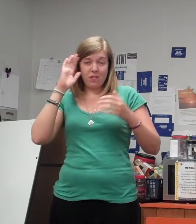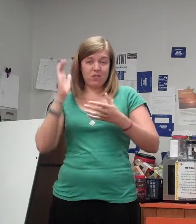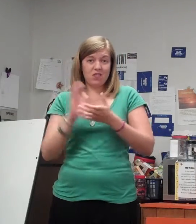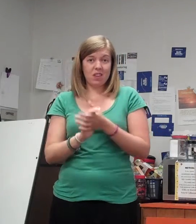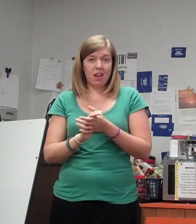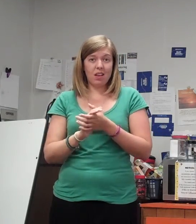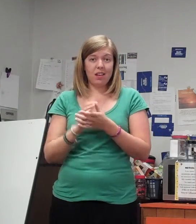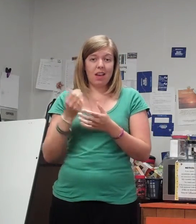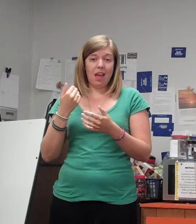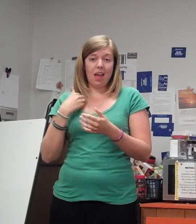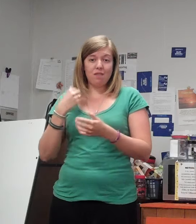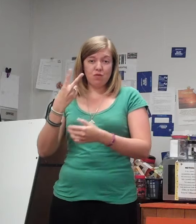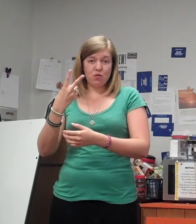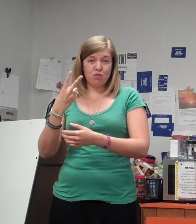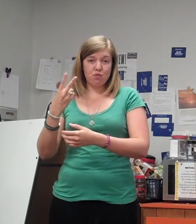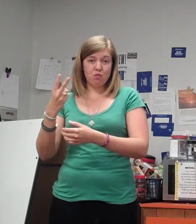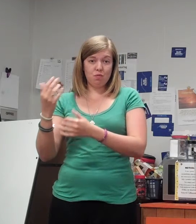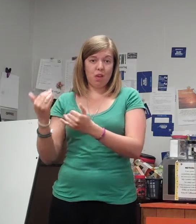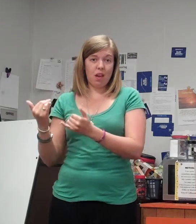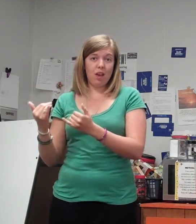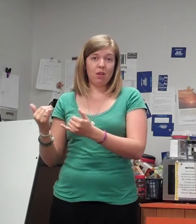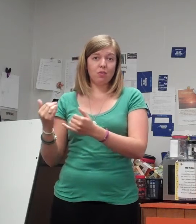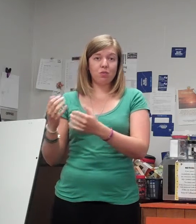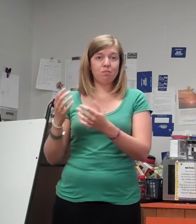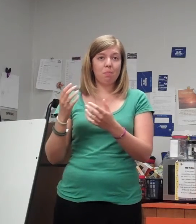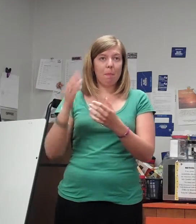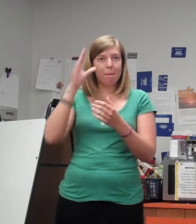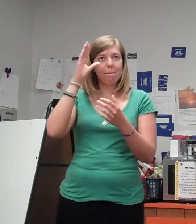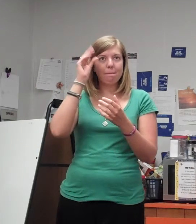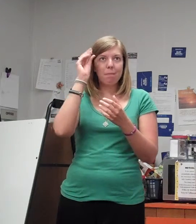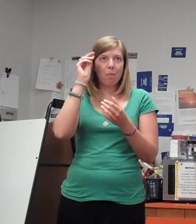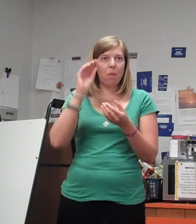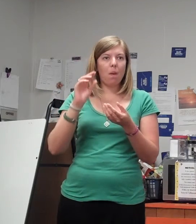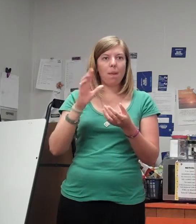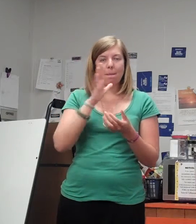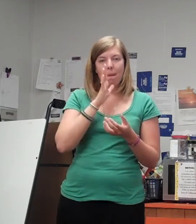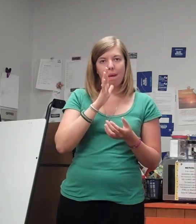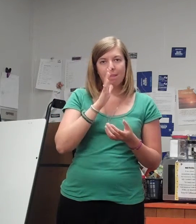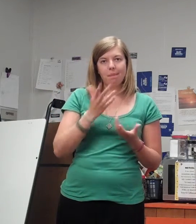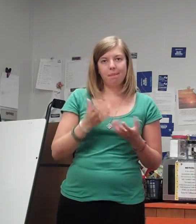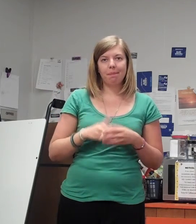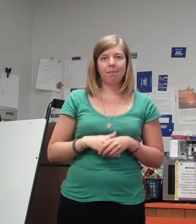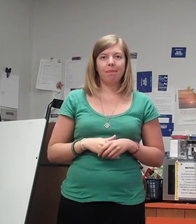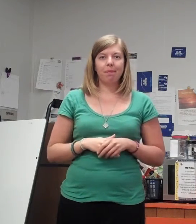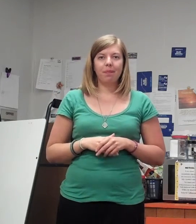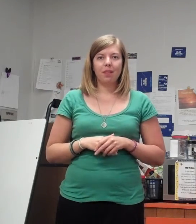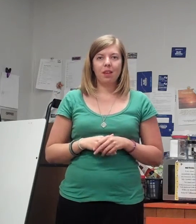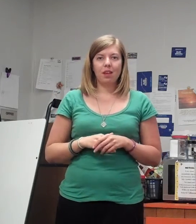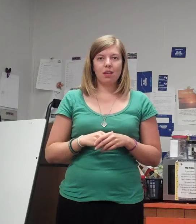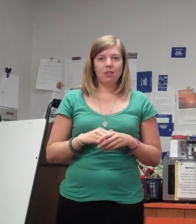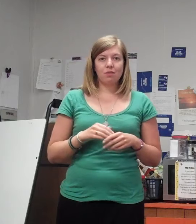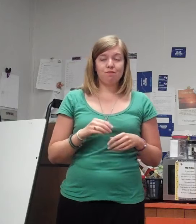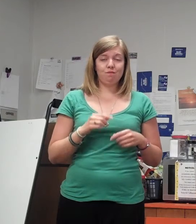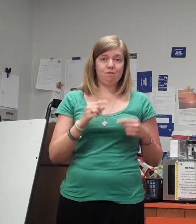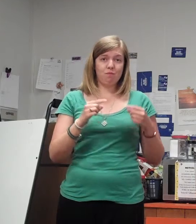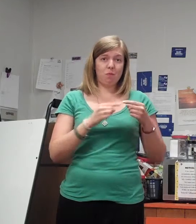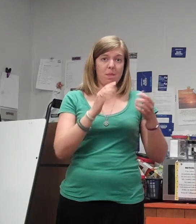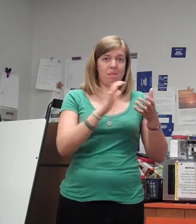sons. And after we got married, he agreed that we should adopt.